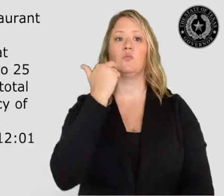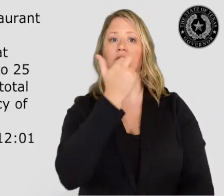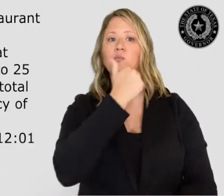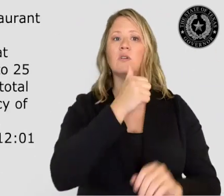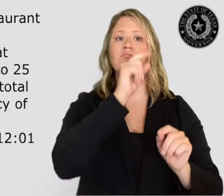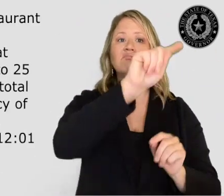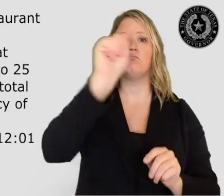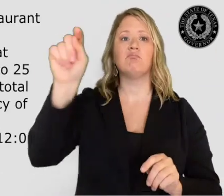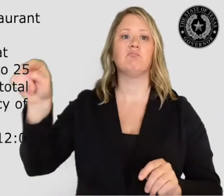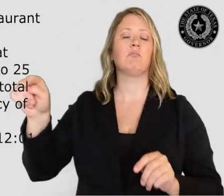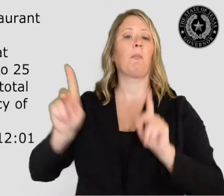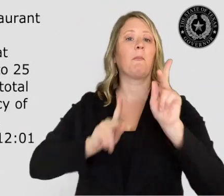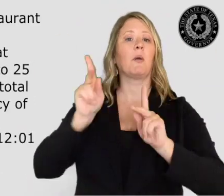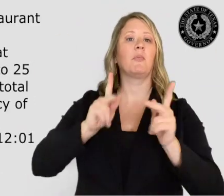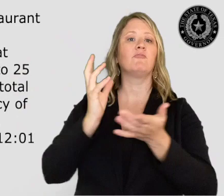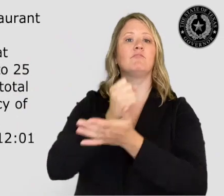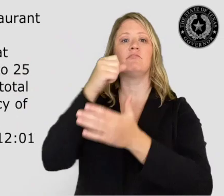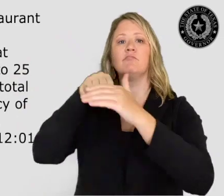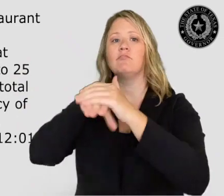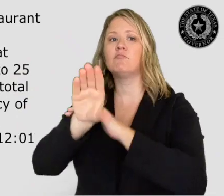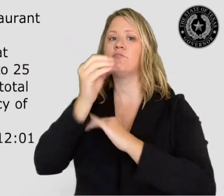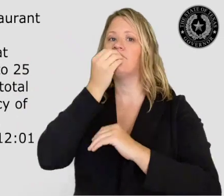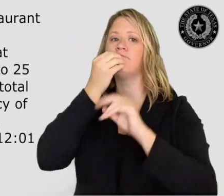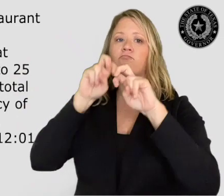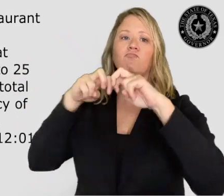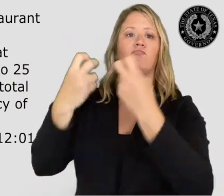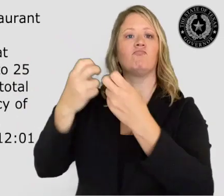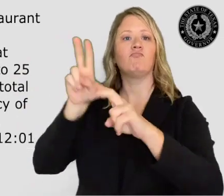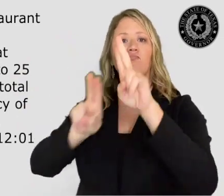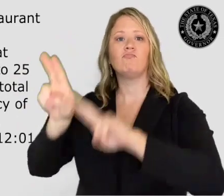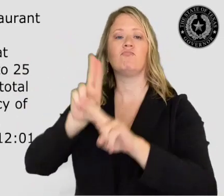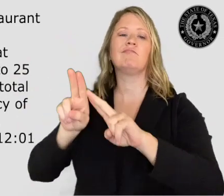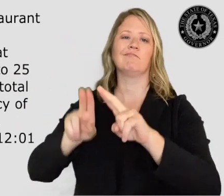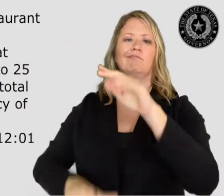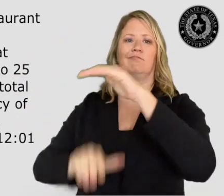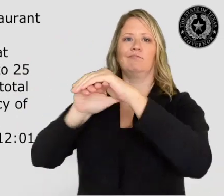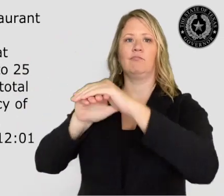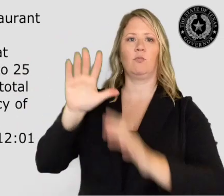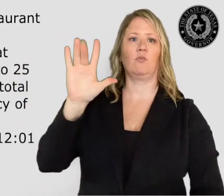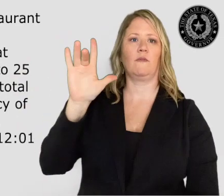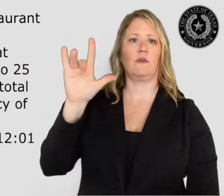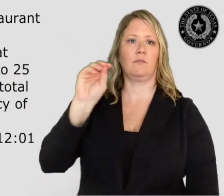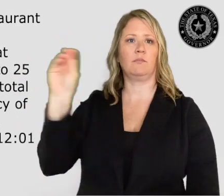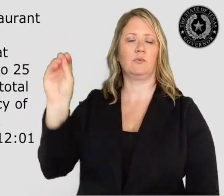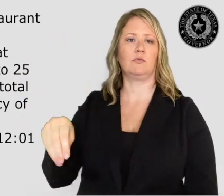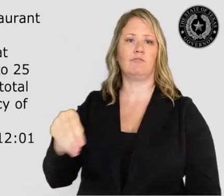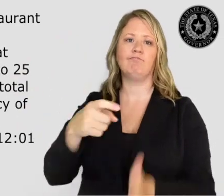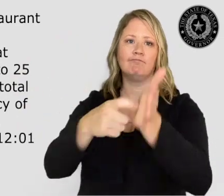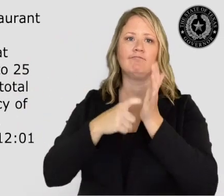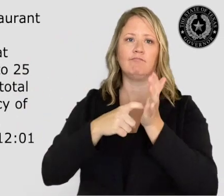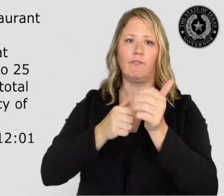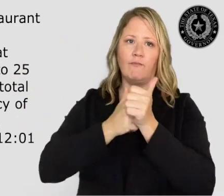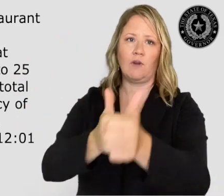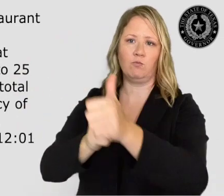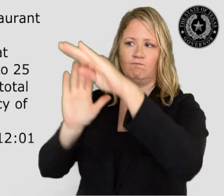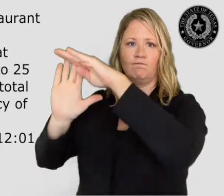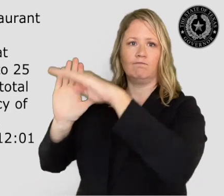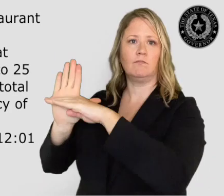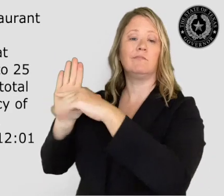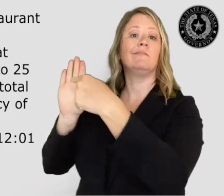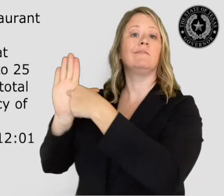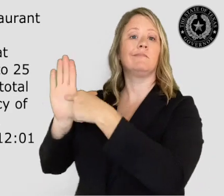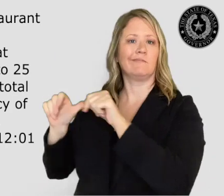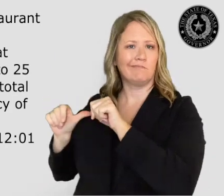Dine-in restaurant services for restaurants that operate at up to 25% of the total listed occupancy of the restaurant, effective